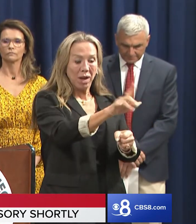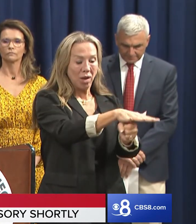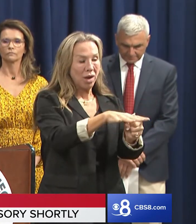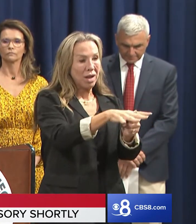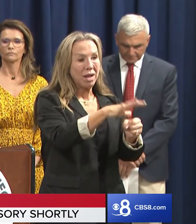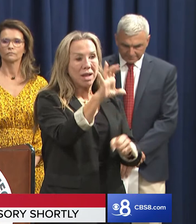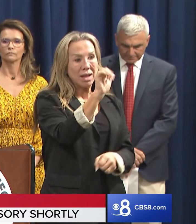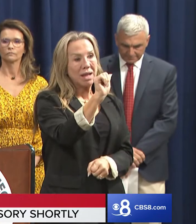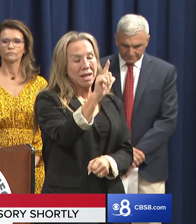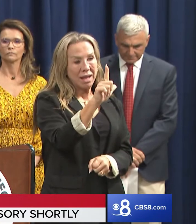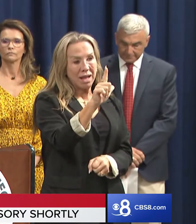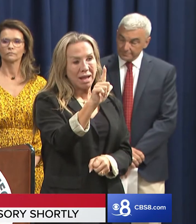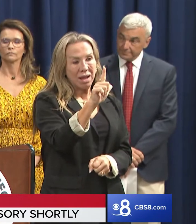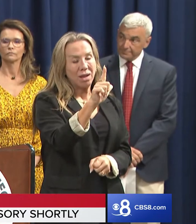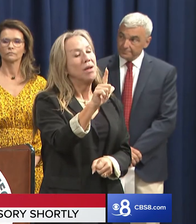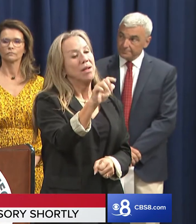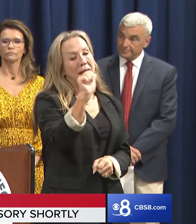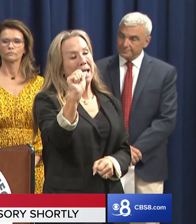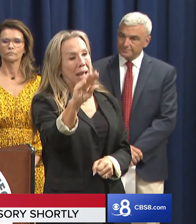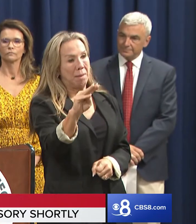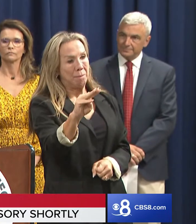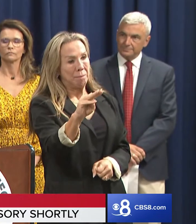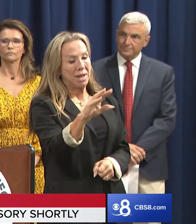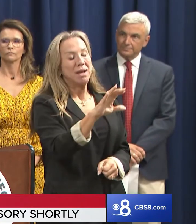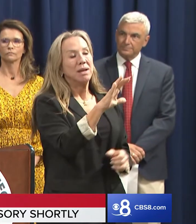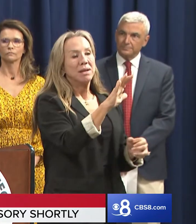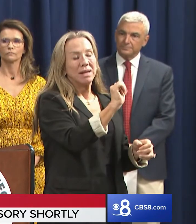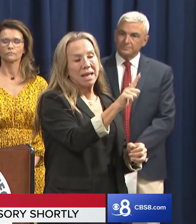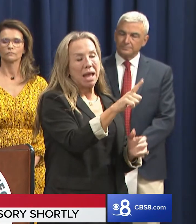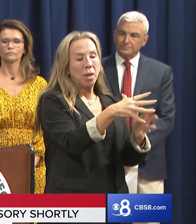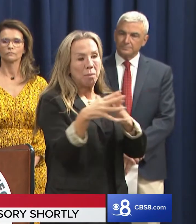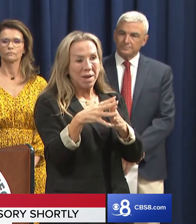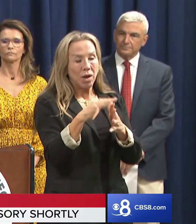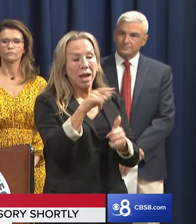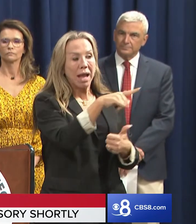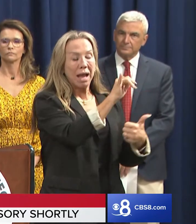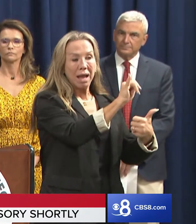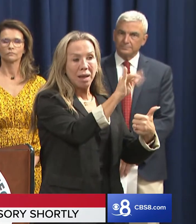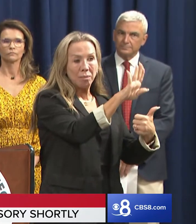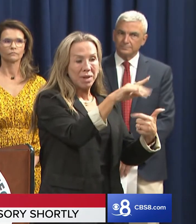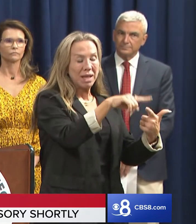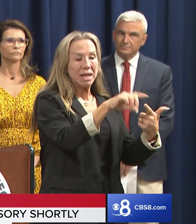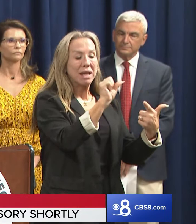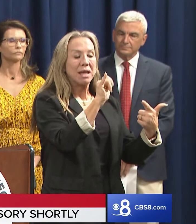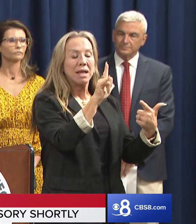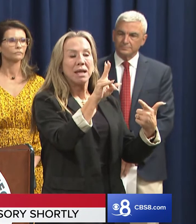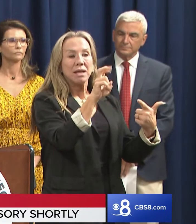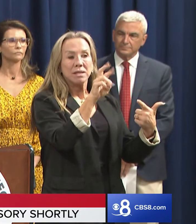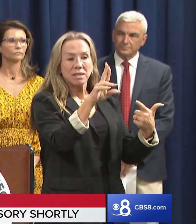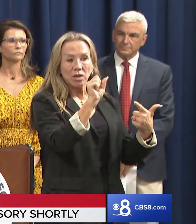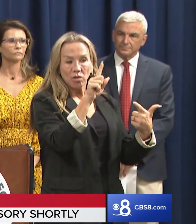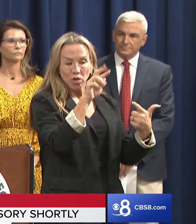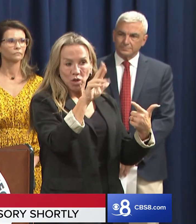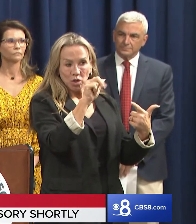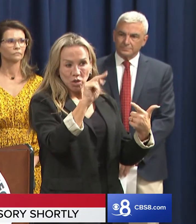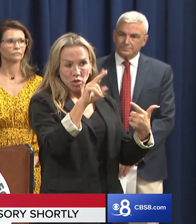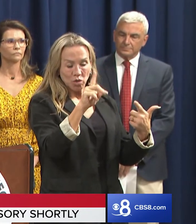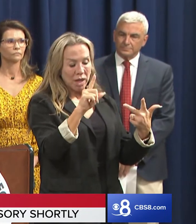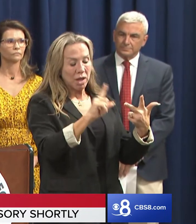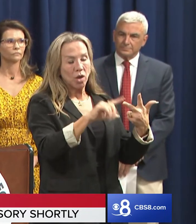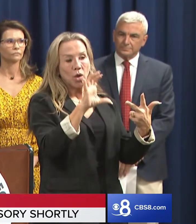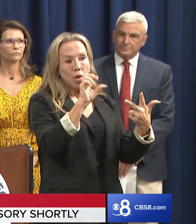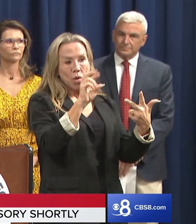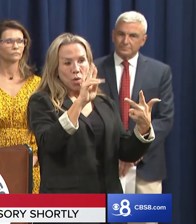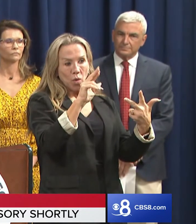of Cal America, in the areas of Imperial Beach, Silver Strand and Coronado, the Nestor community,